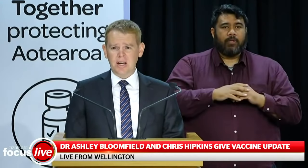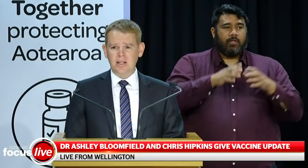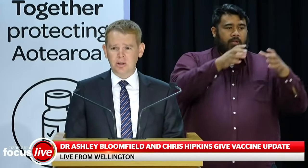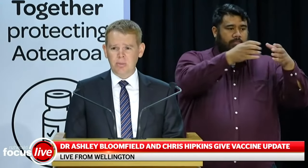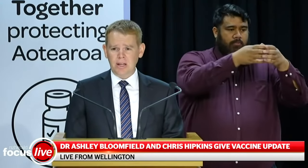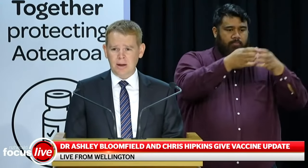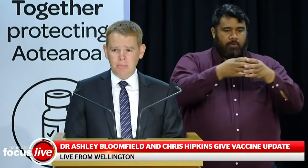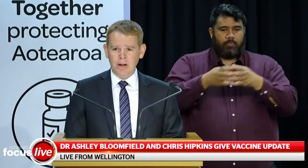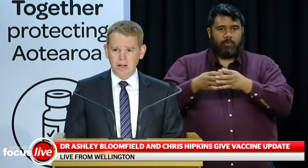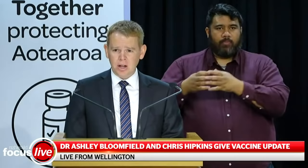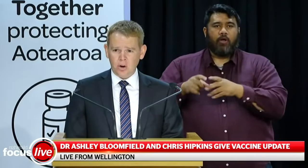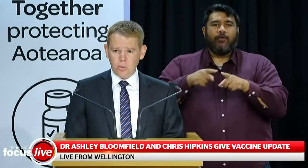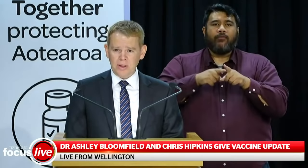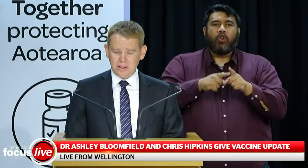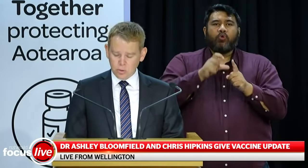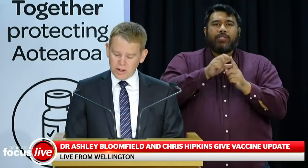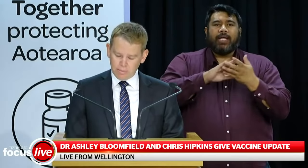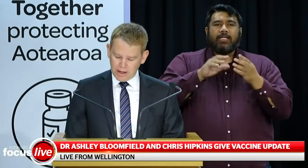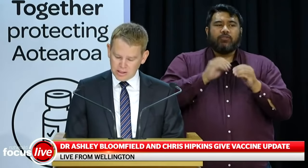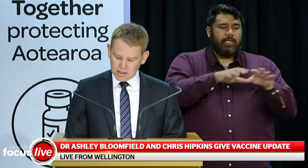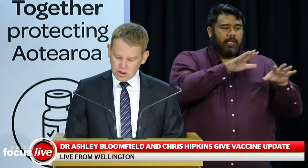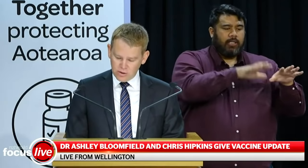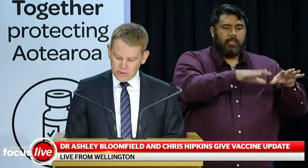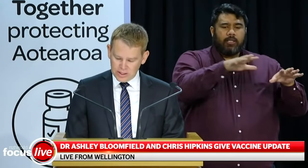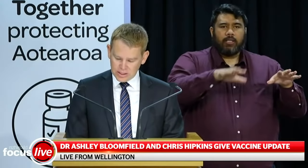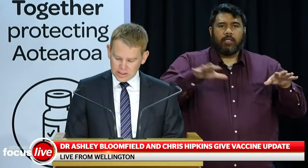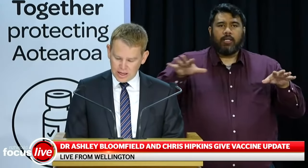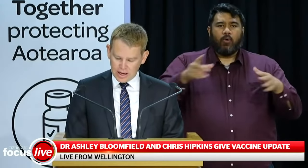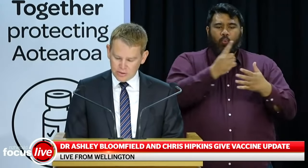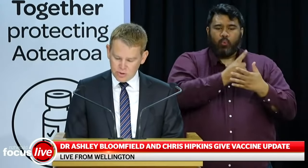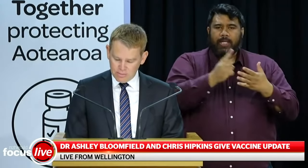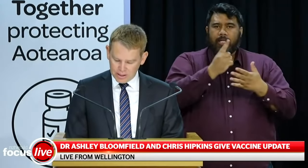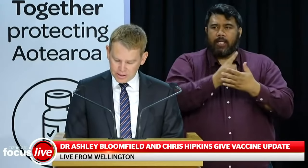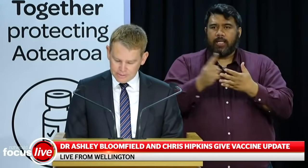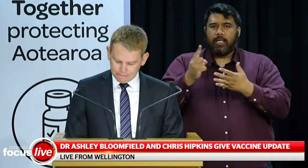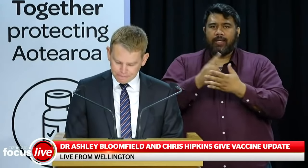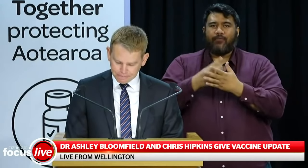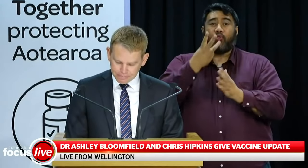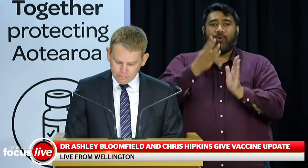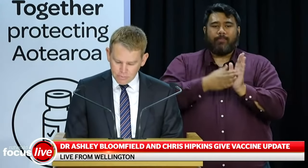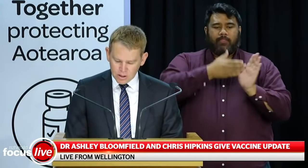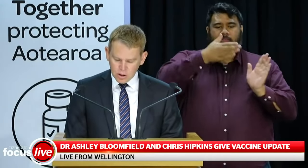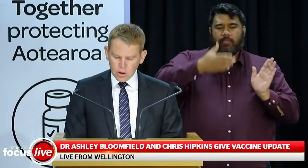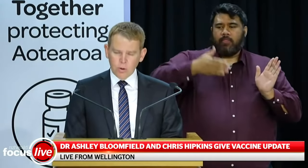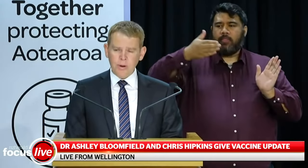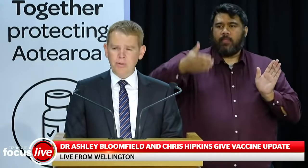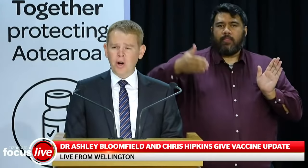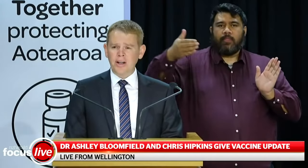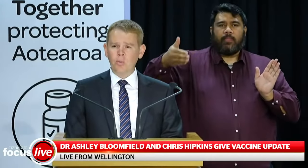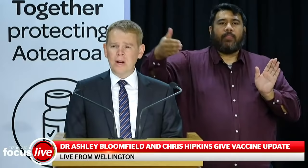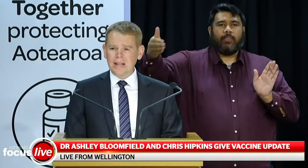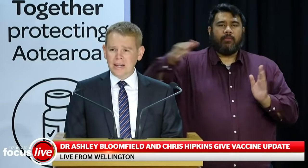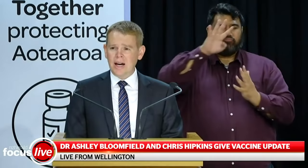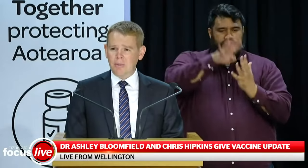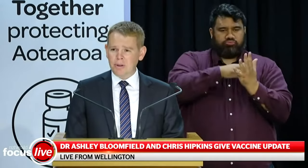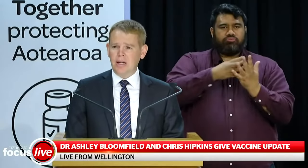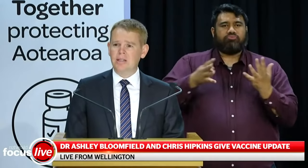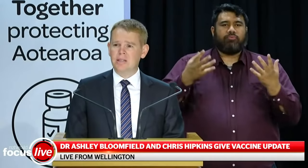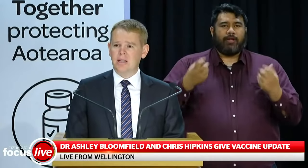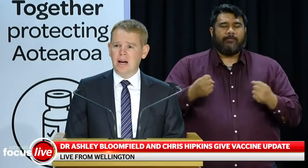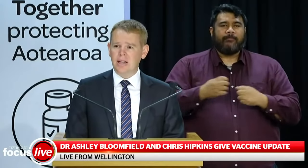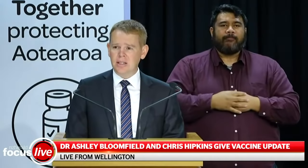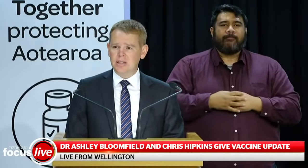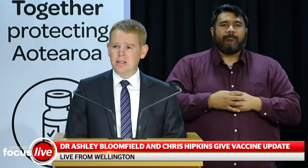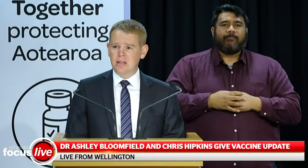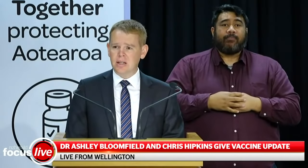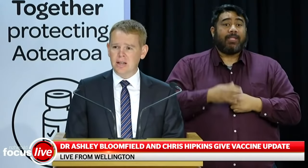DHB by DHB number on a week-to-week basis over the next 3 months. We'll be providing weekly